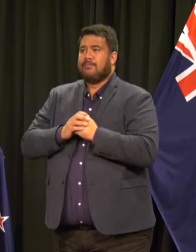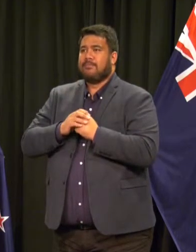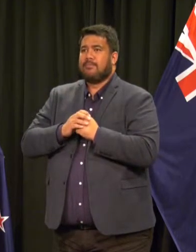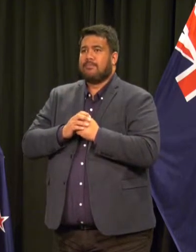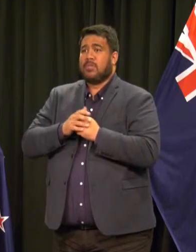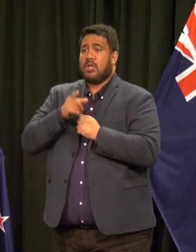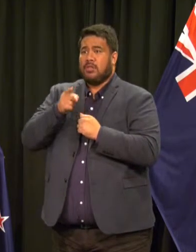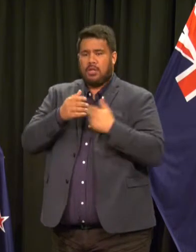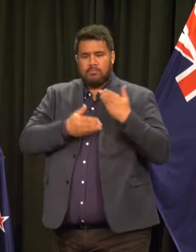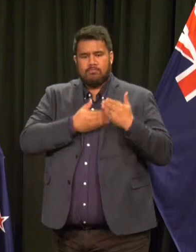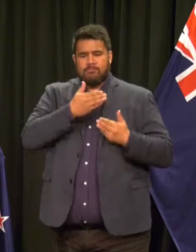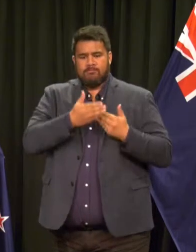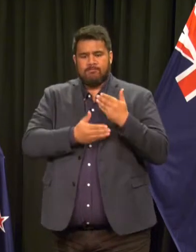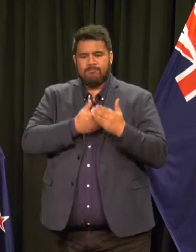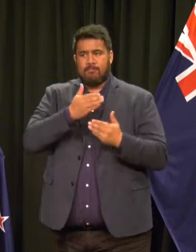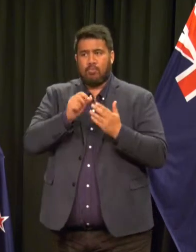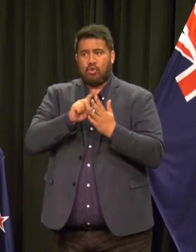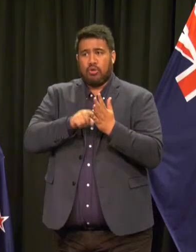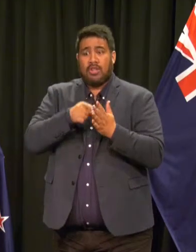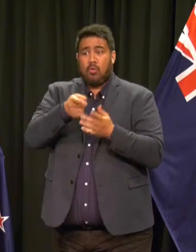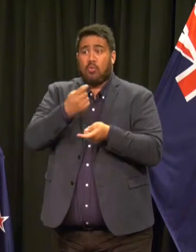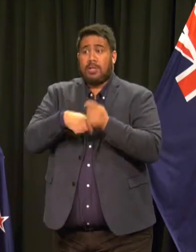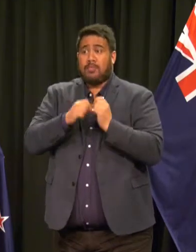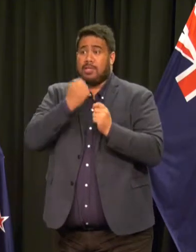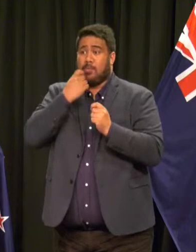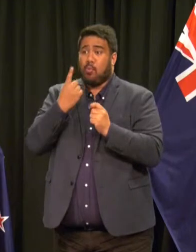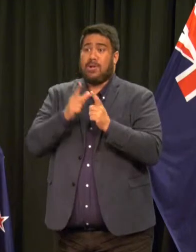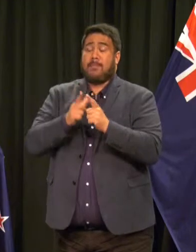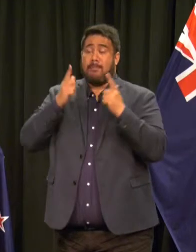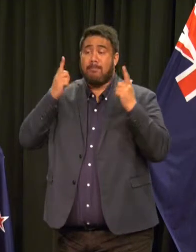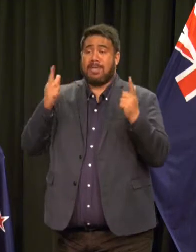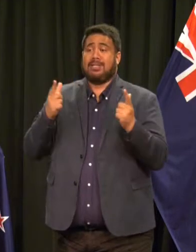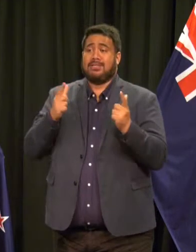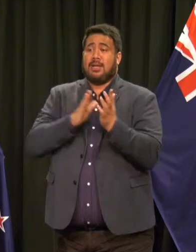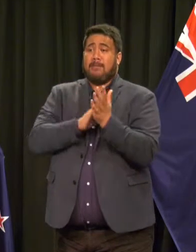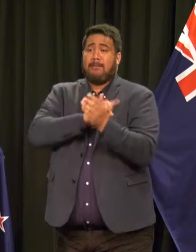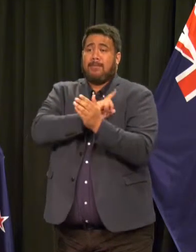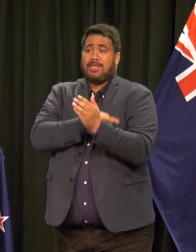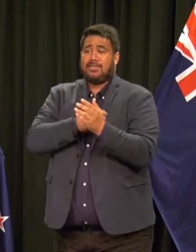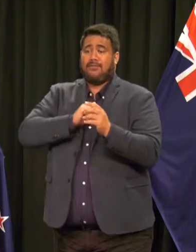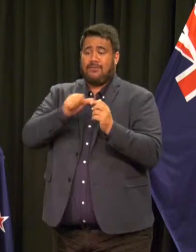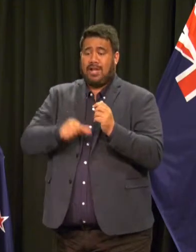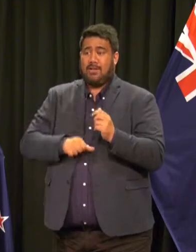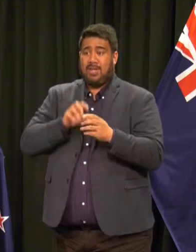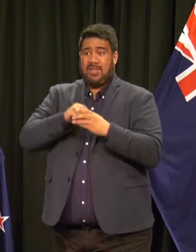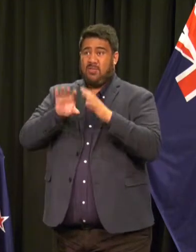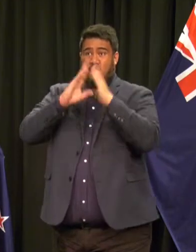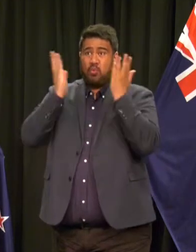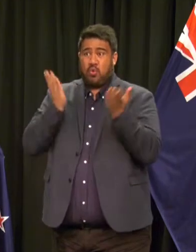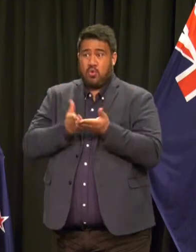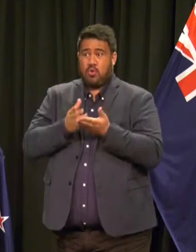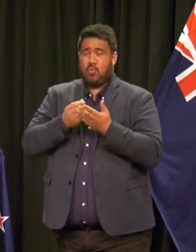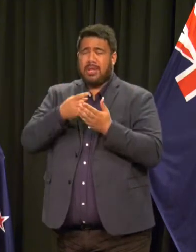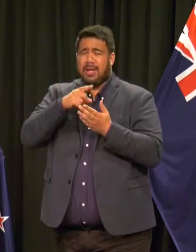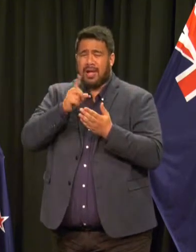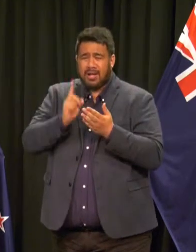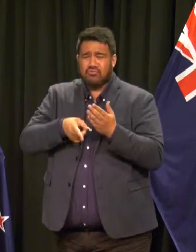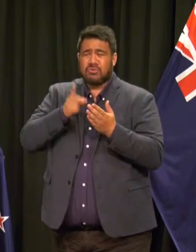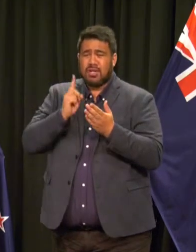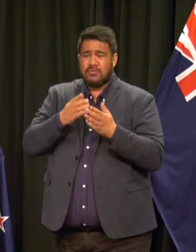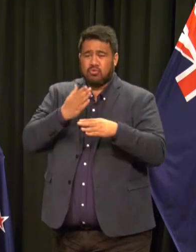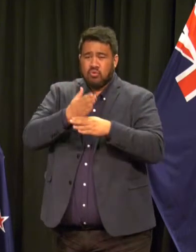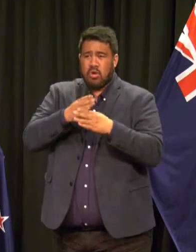into the project, but it'll be the biggest mussel farm in the world. That'll be hundreds of jobs and a significant driver for the